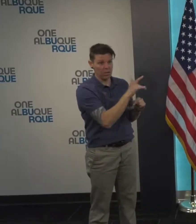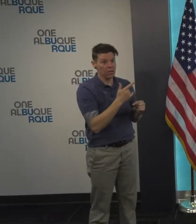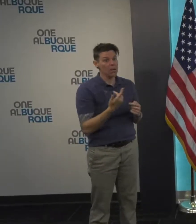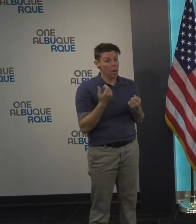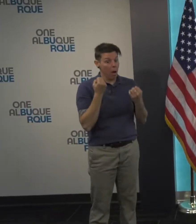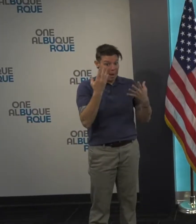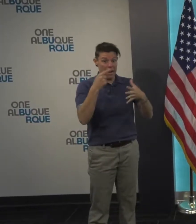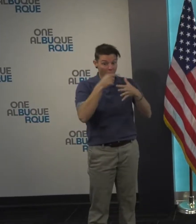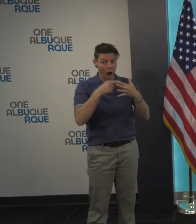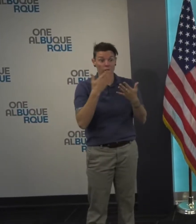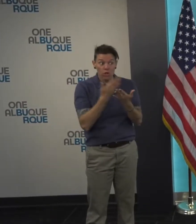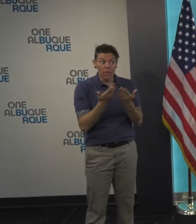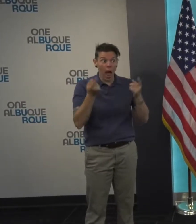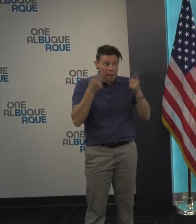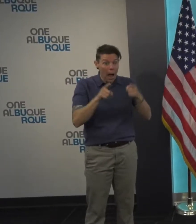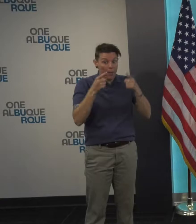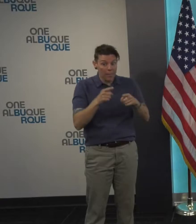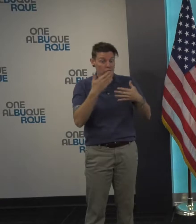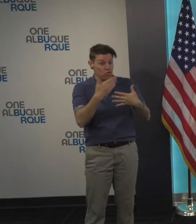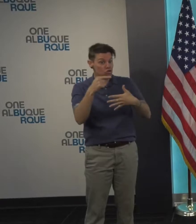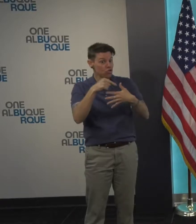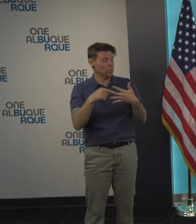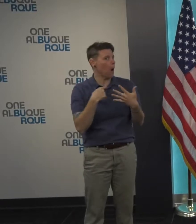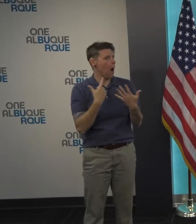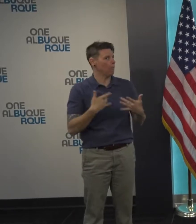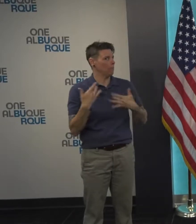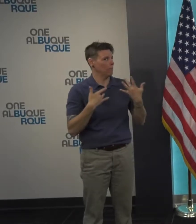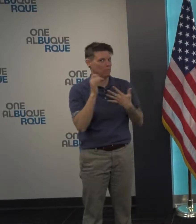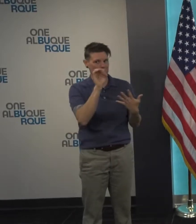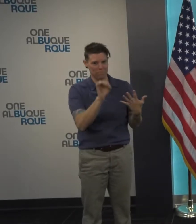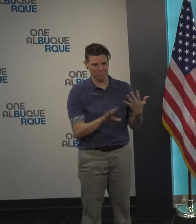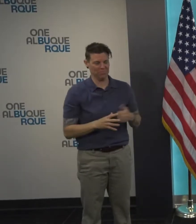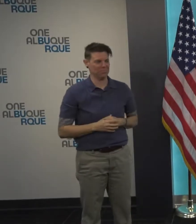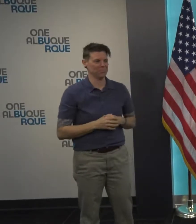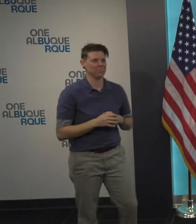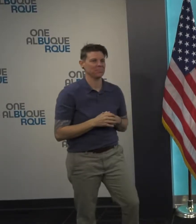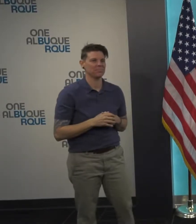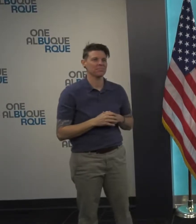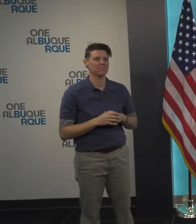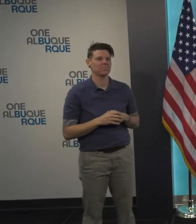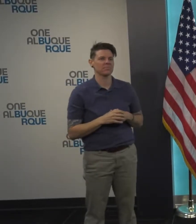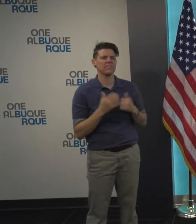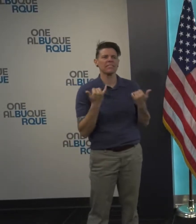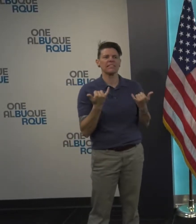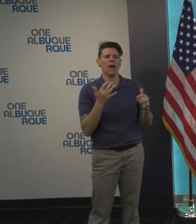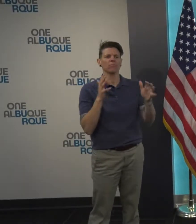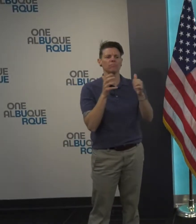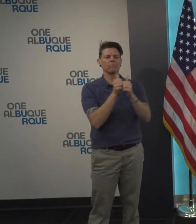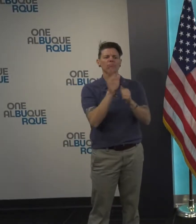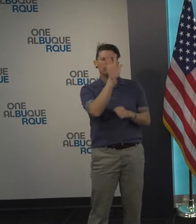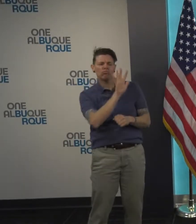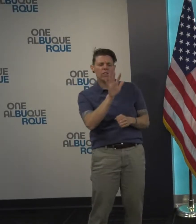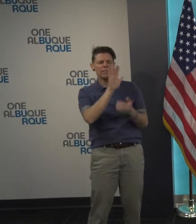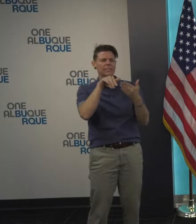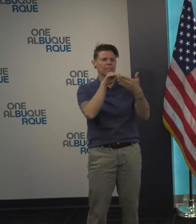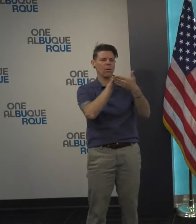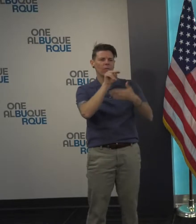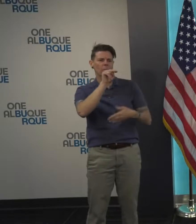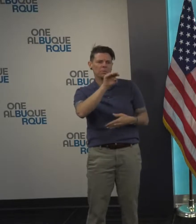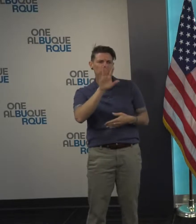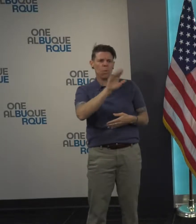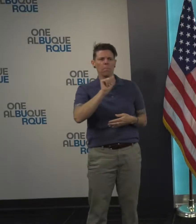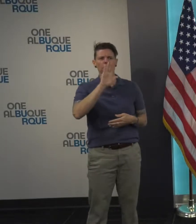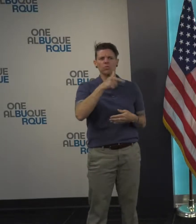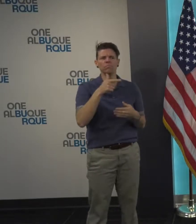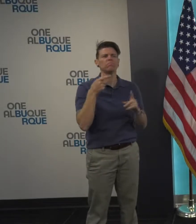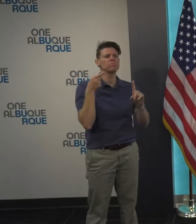So let's begin with a couple of things from central New Mexico. And so to start with, we want to note that the New Mexico